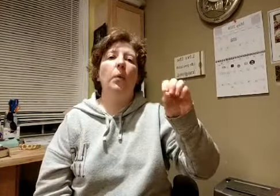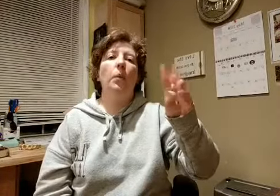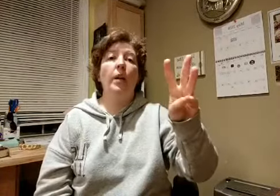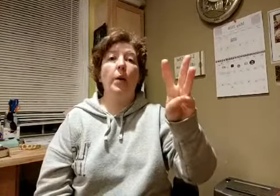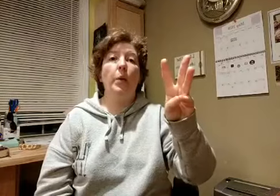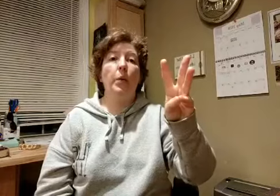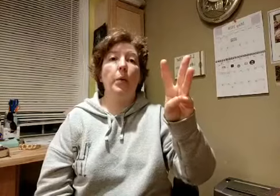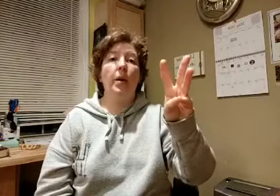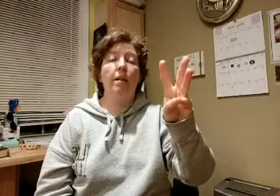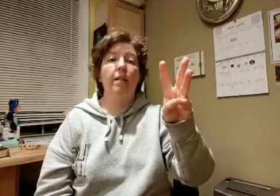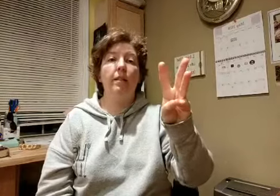Widow.